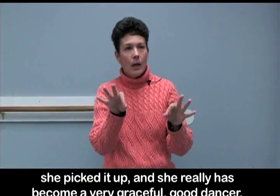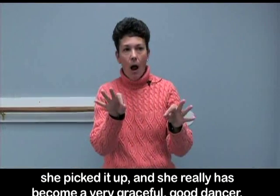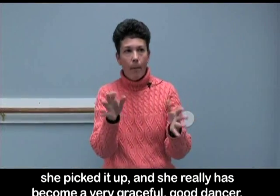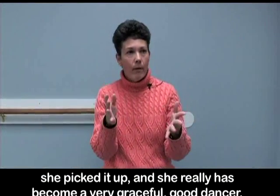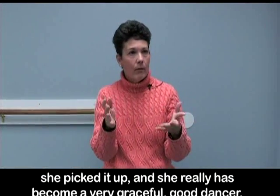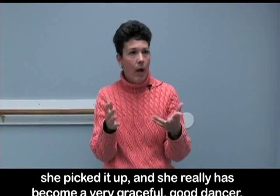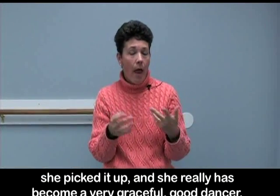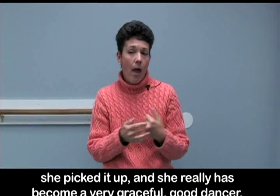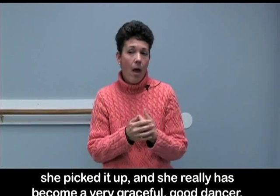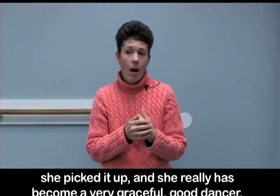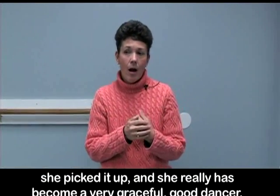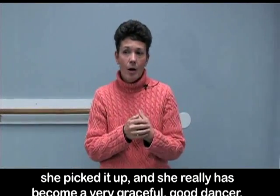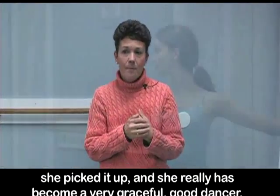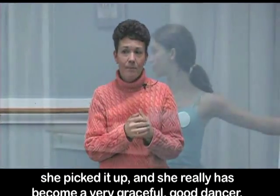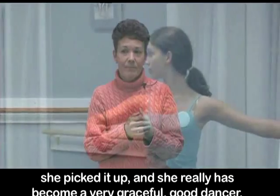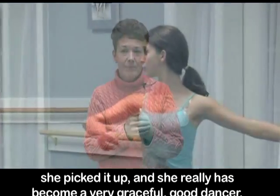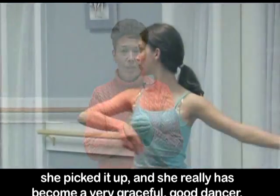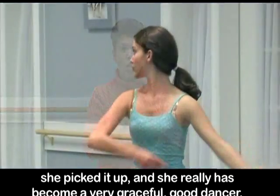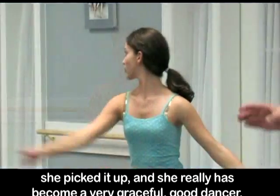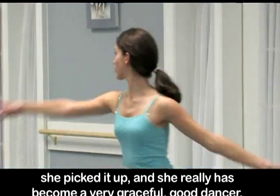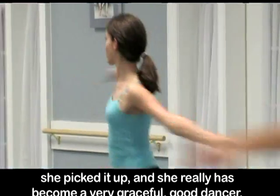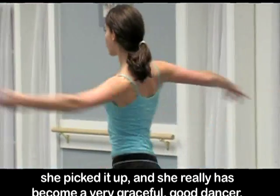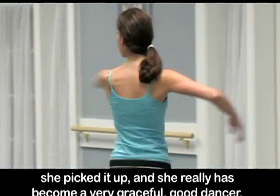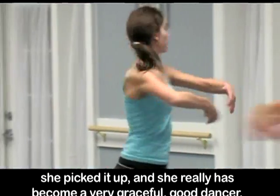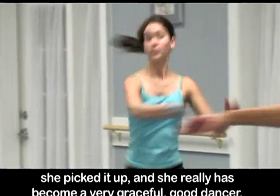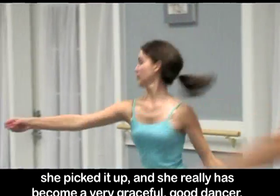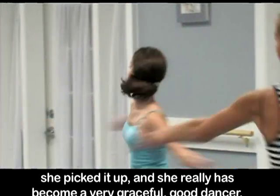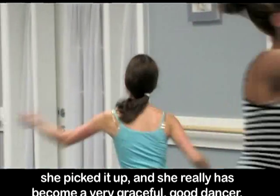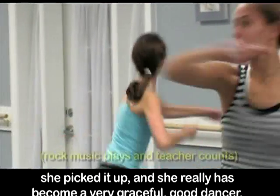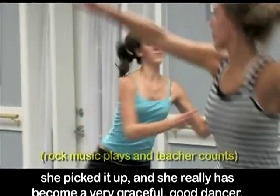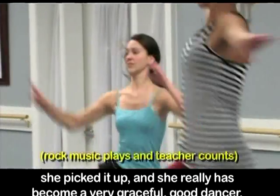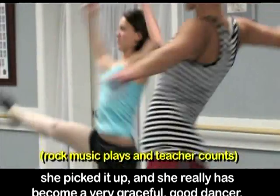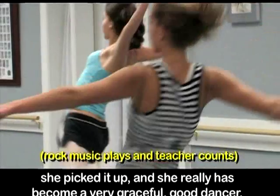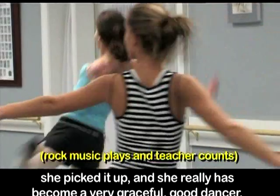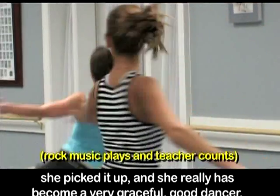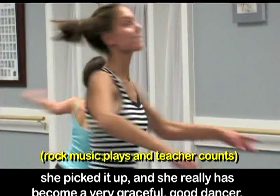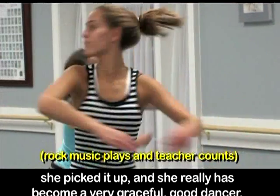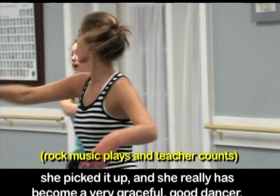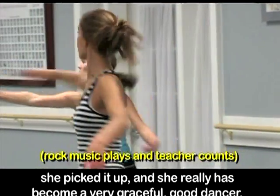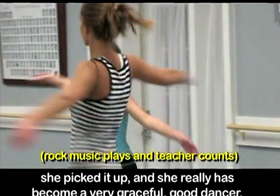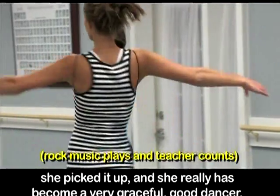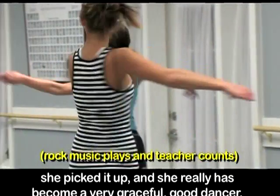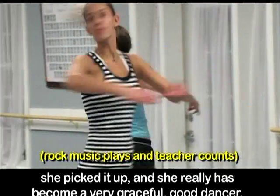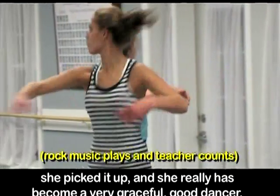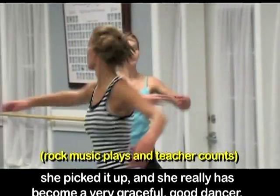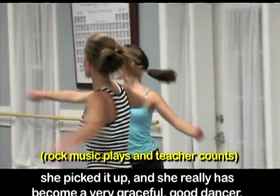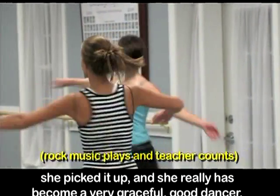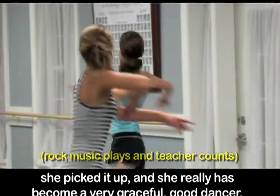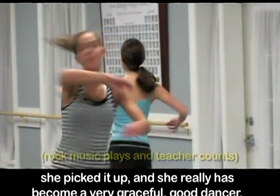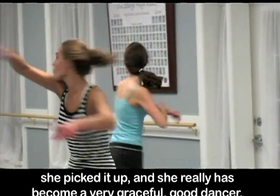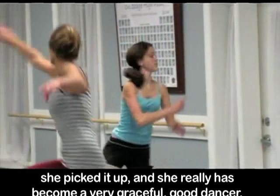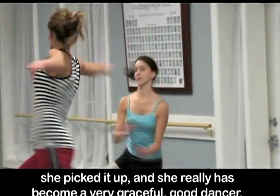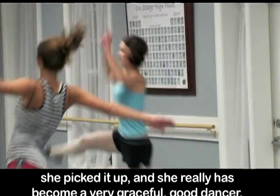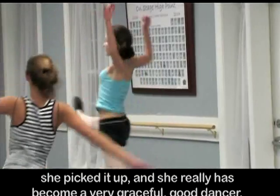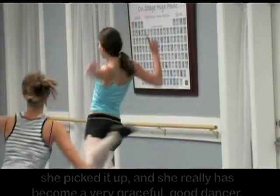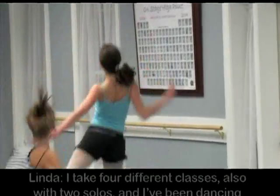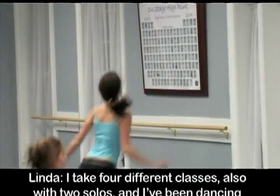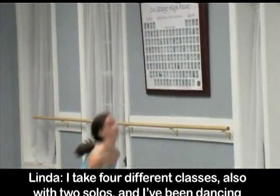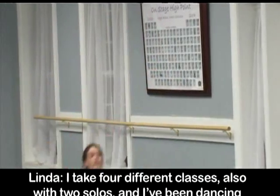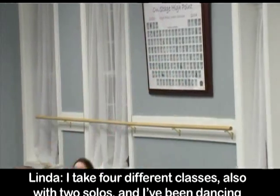up, and she really had become a very graceful, good dancer. I